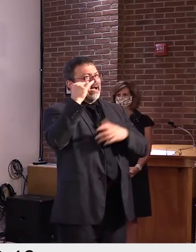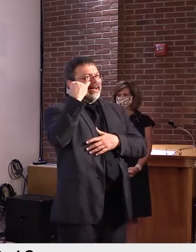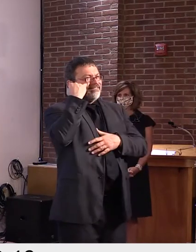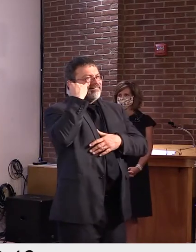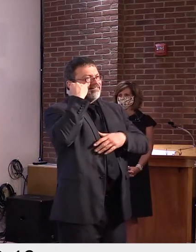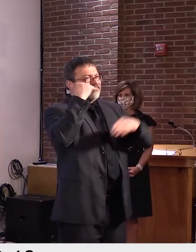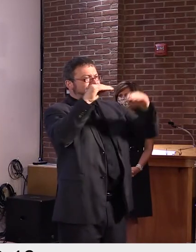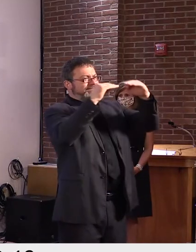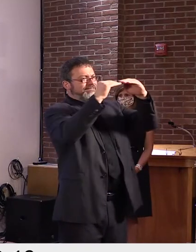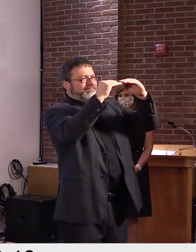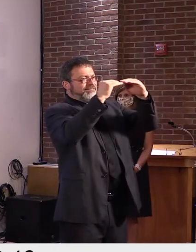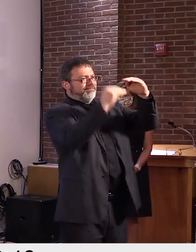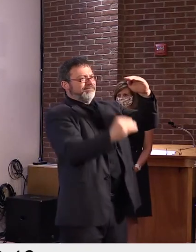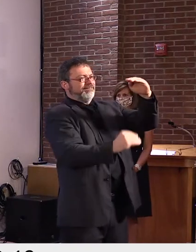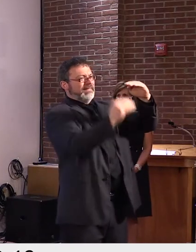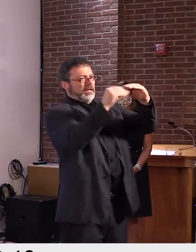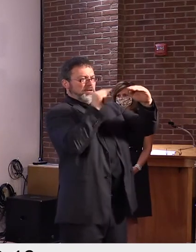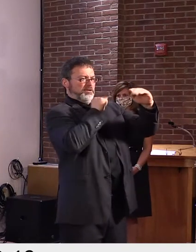information.